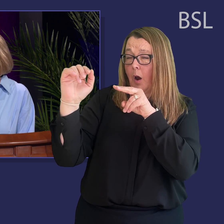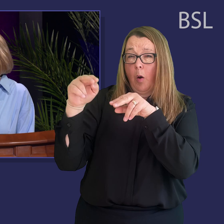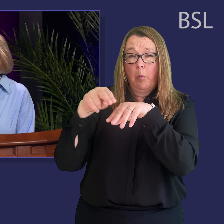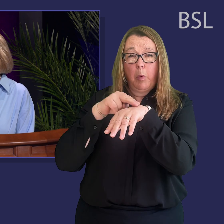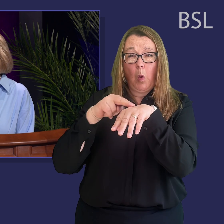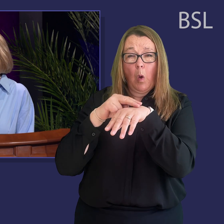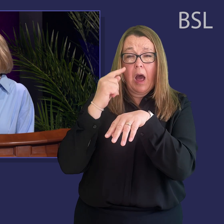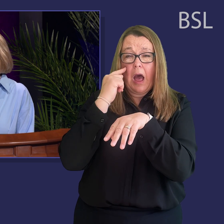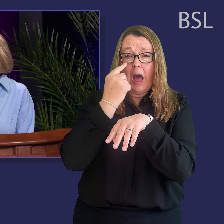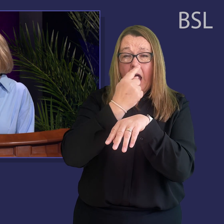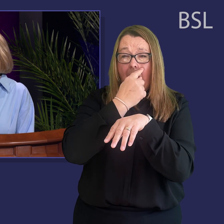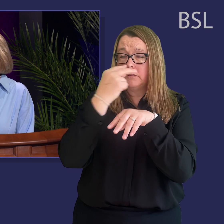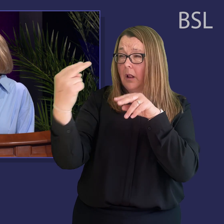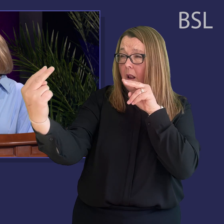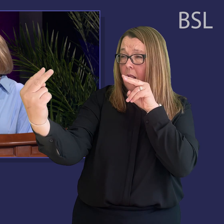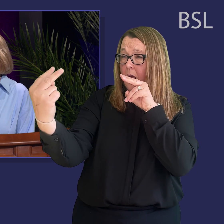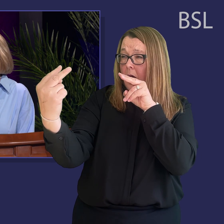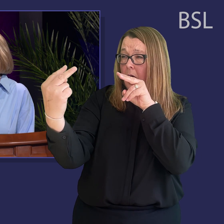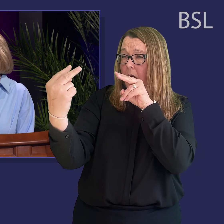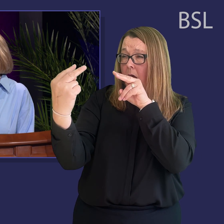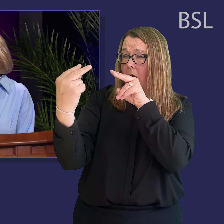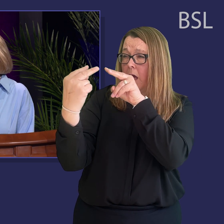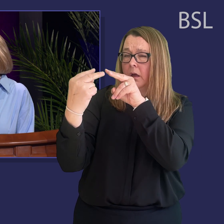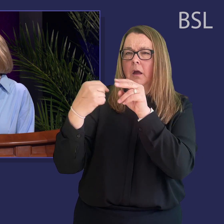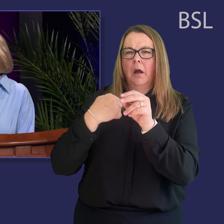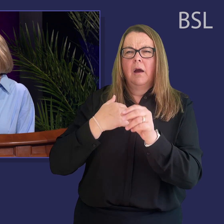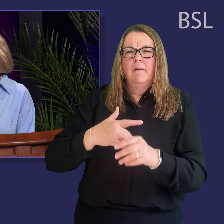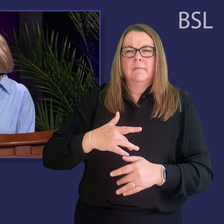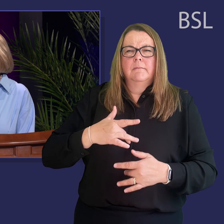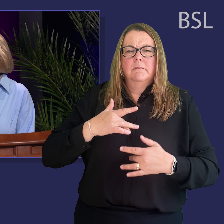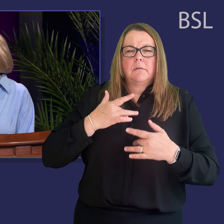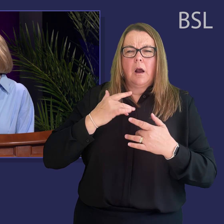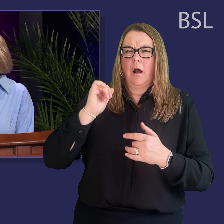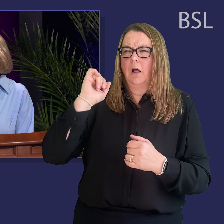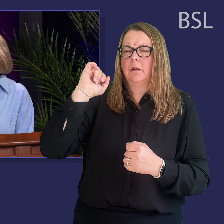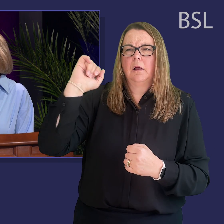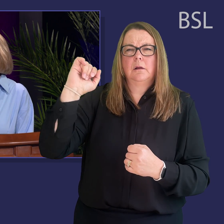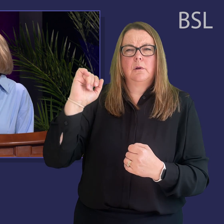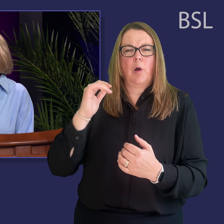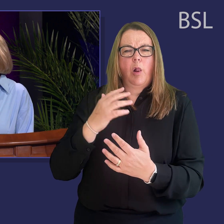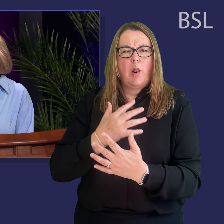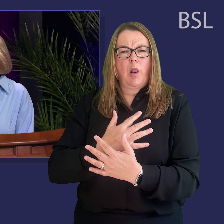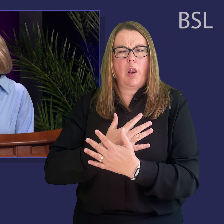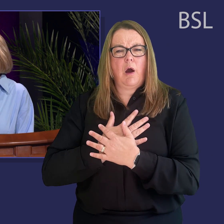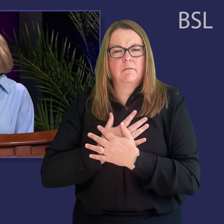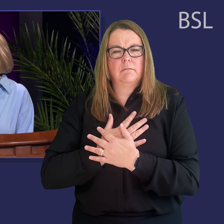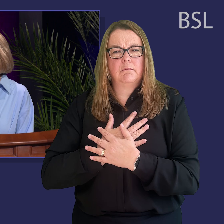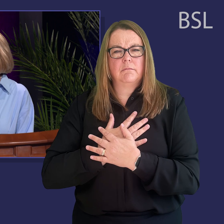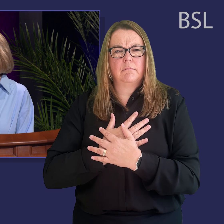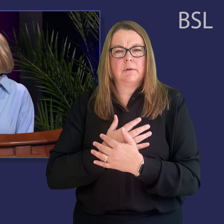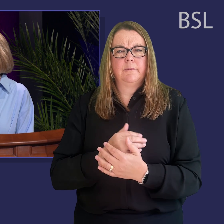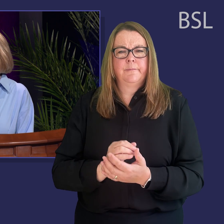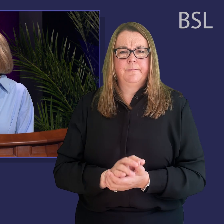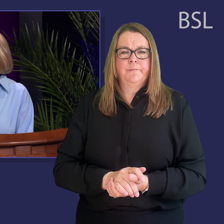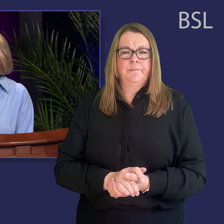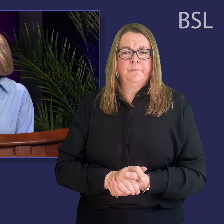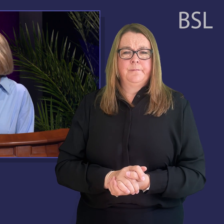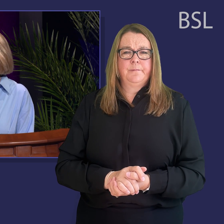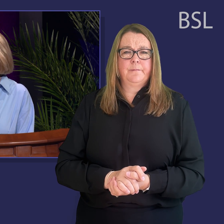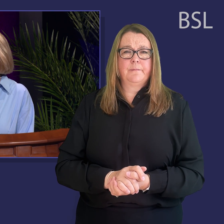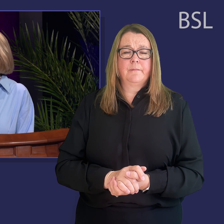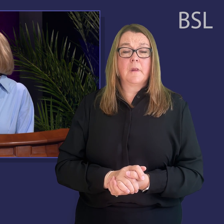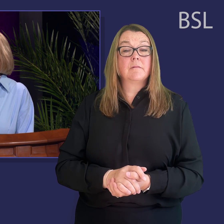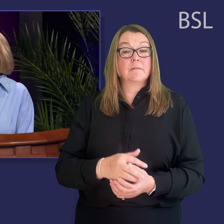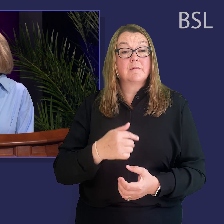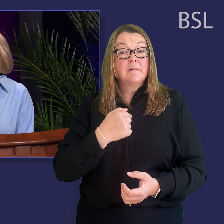the eyes, and your clear blue eyes have communicated love.